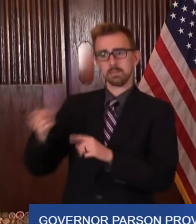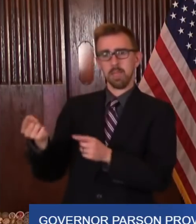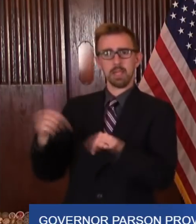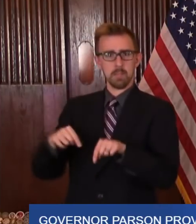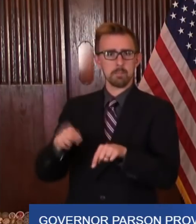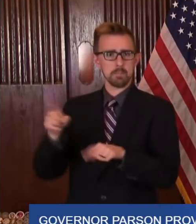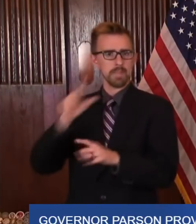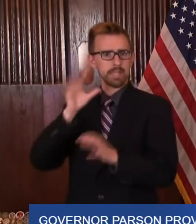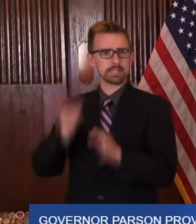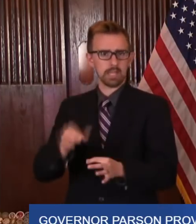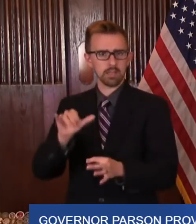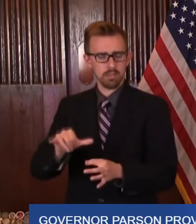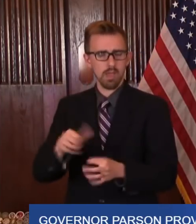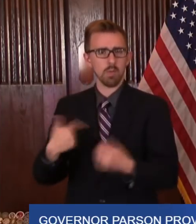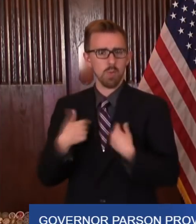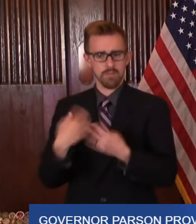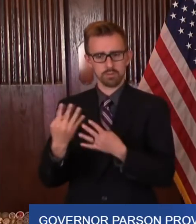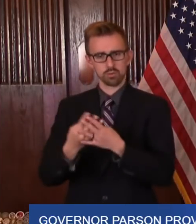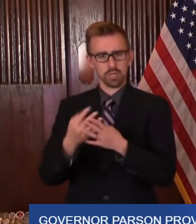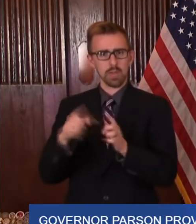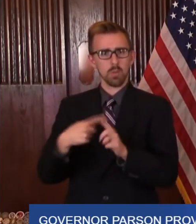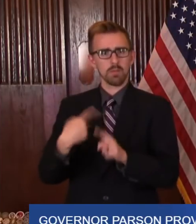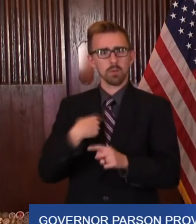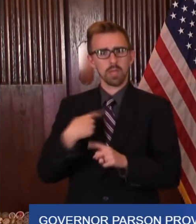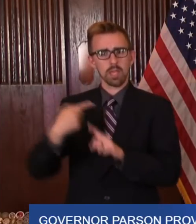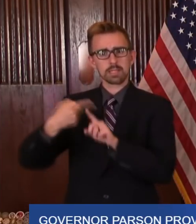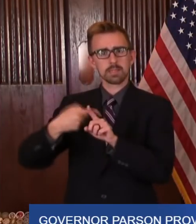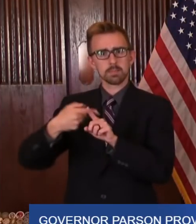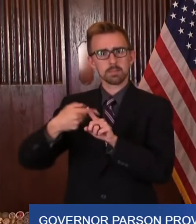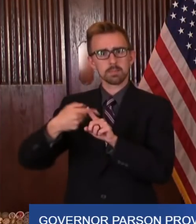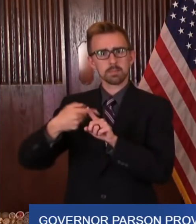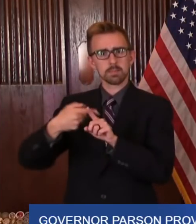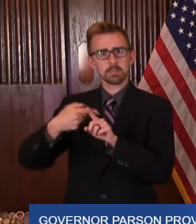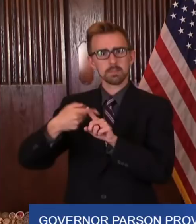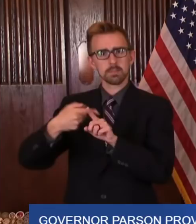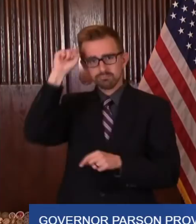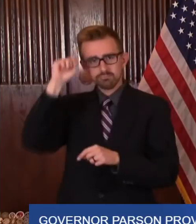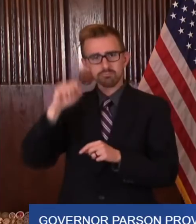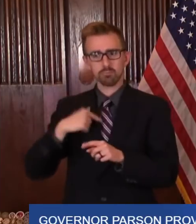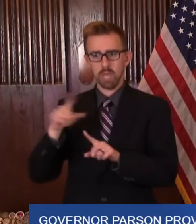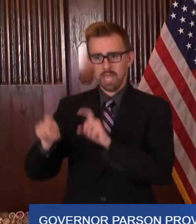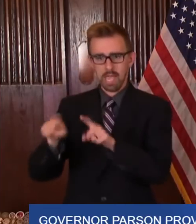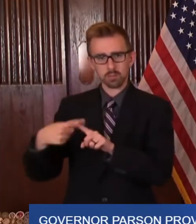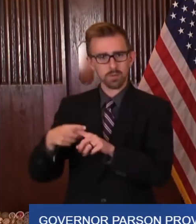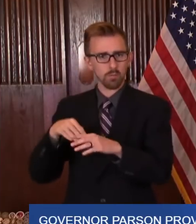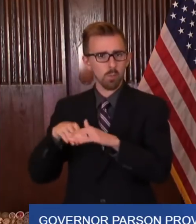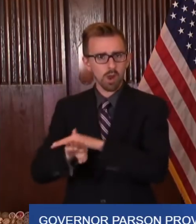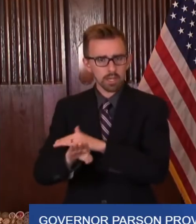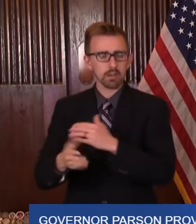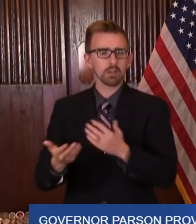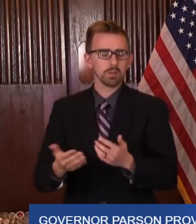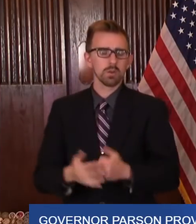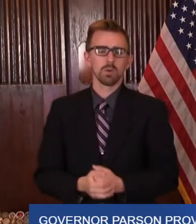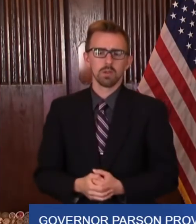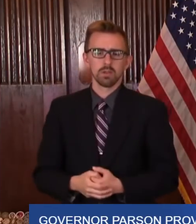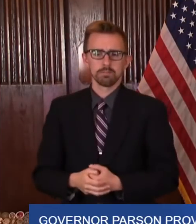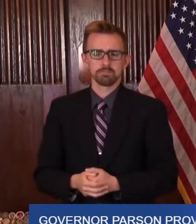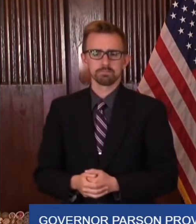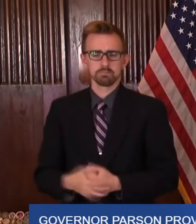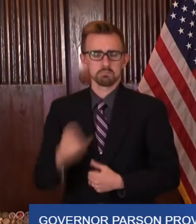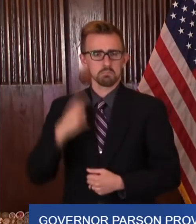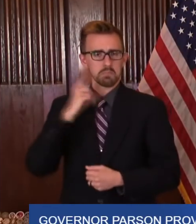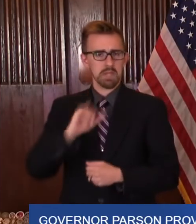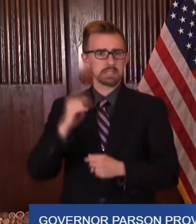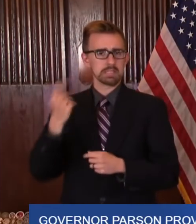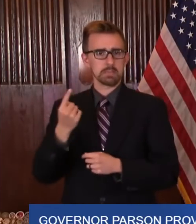here. The legislatures do. We have a screening process where we take temperatures and we ask people questions when they come in the door. I think that's